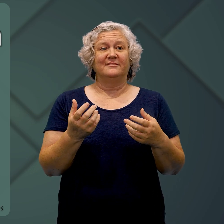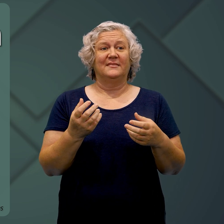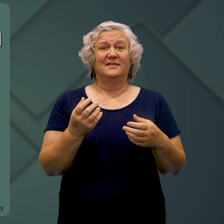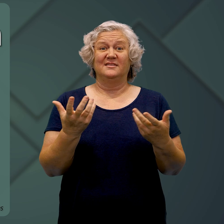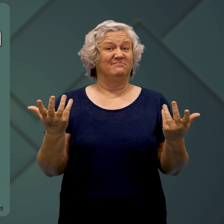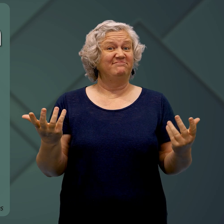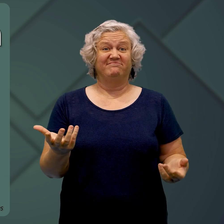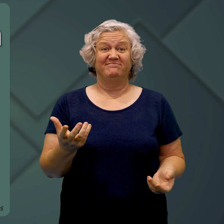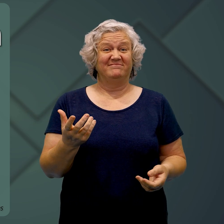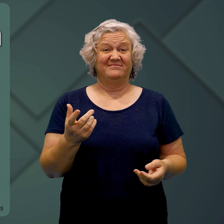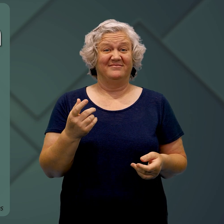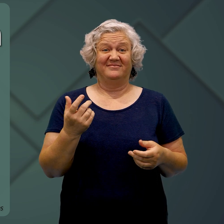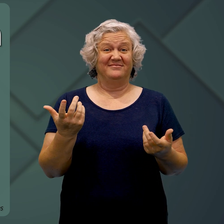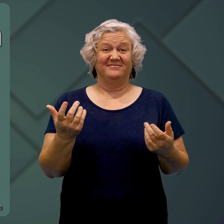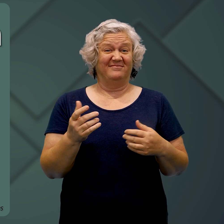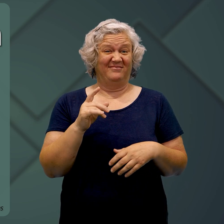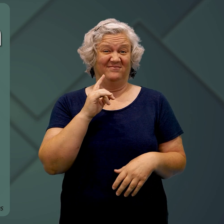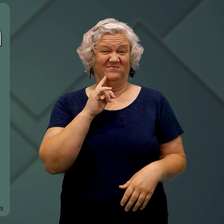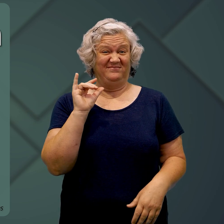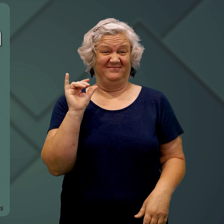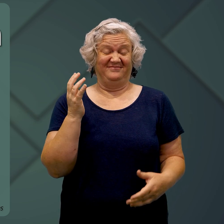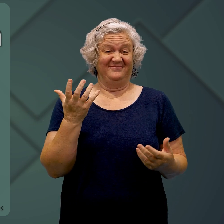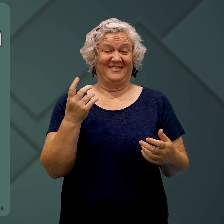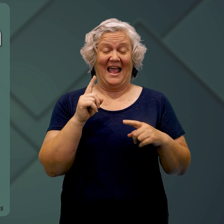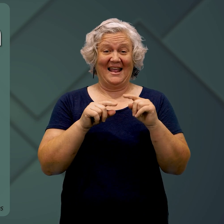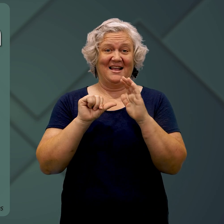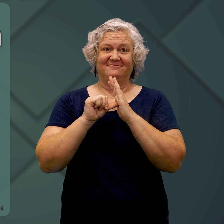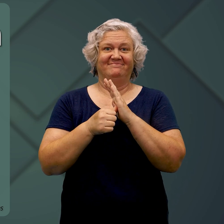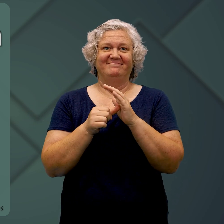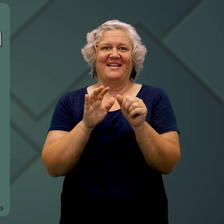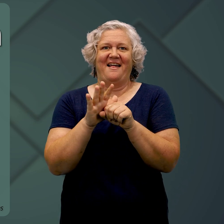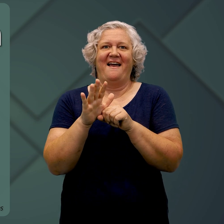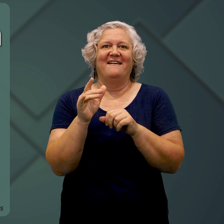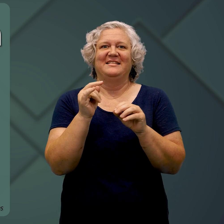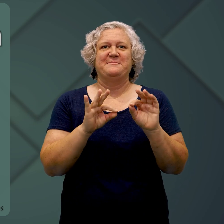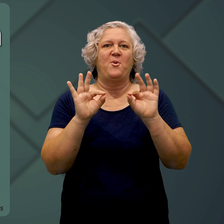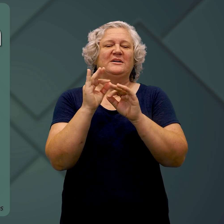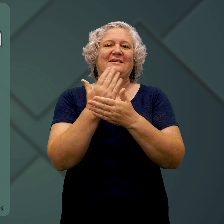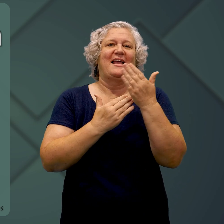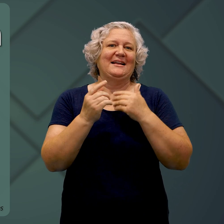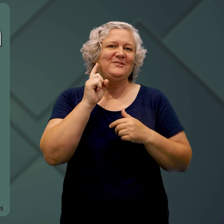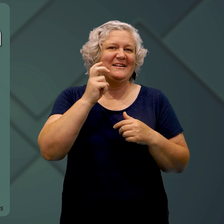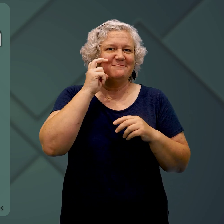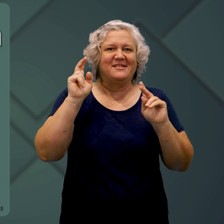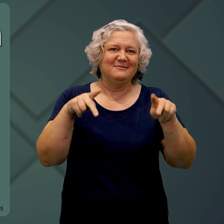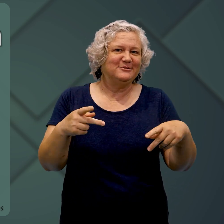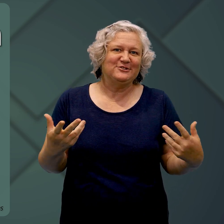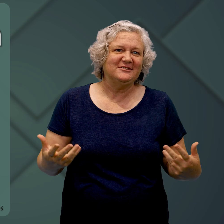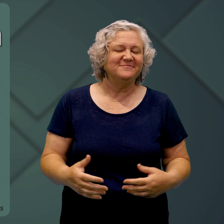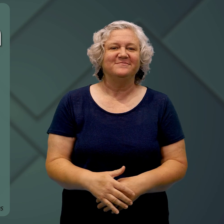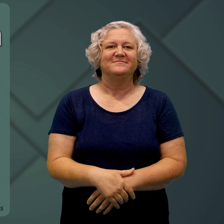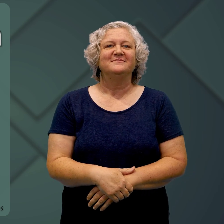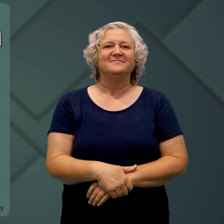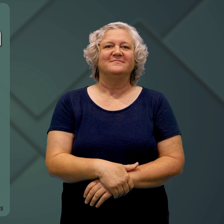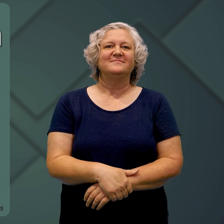can't emphasize enough how important the hands are for deafblind people.